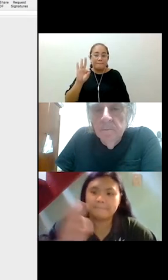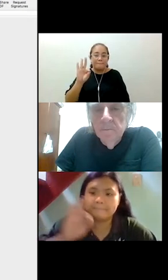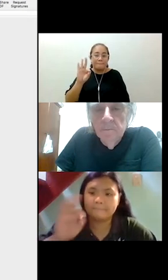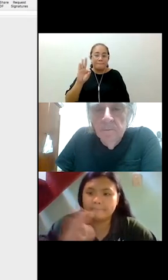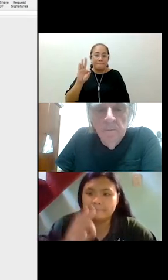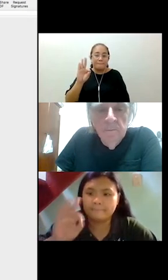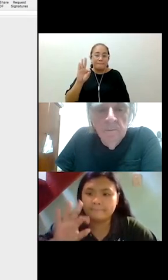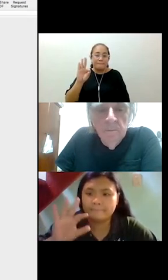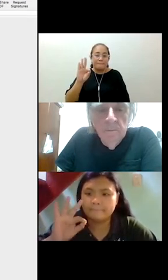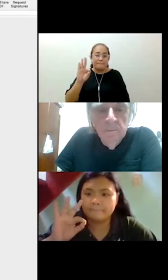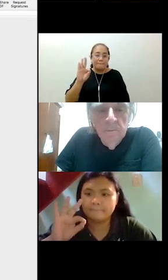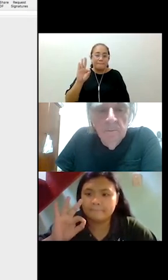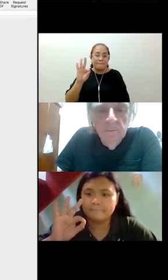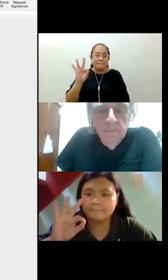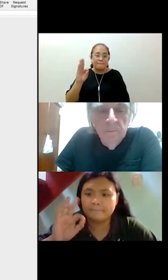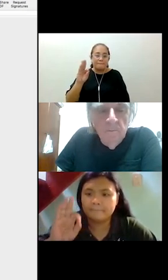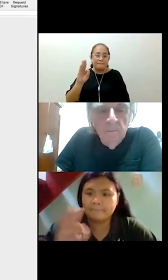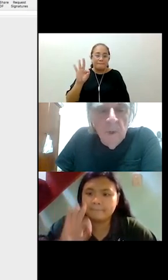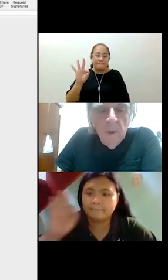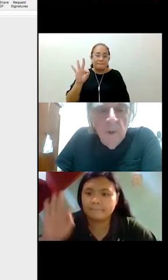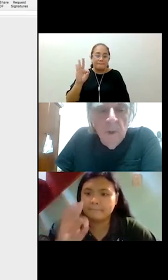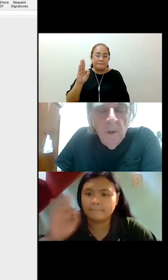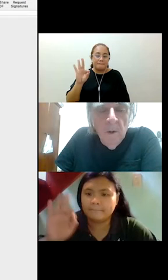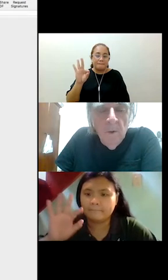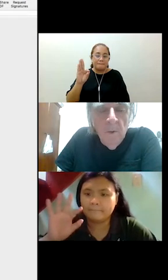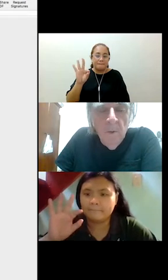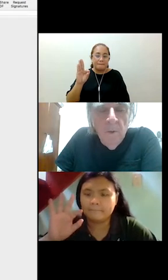we're going to change that to spread. So